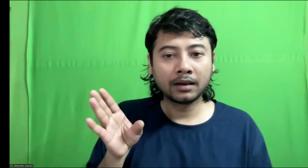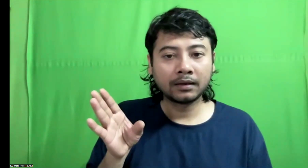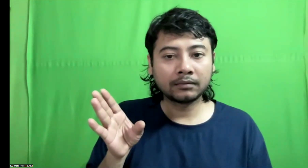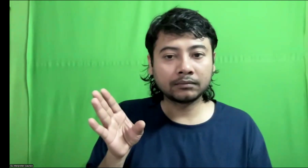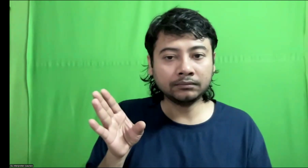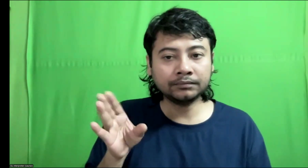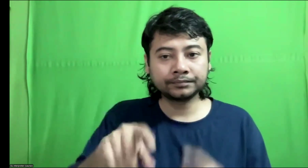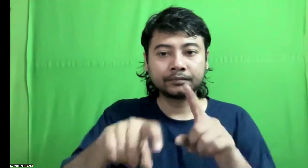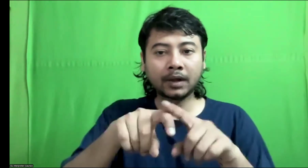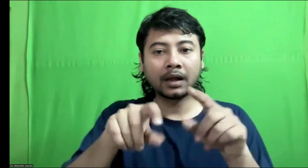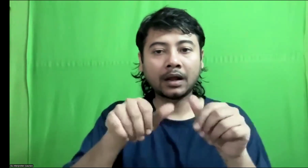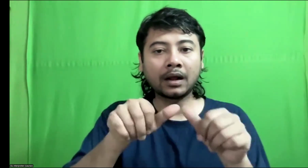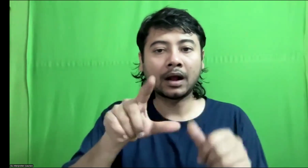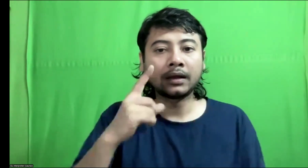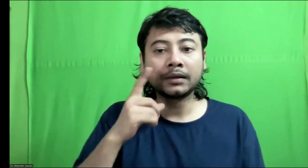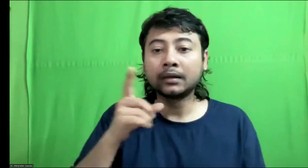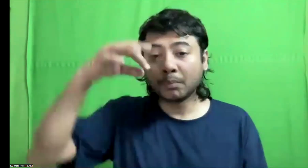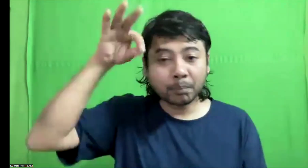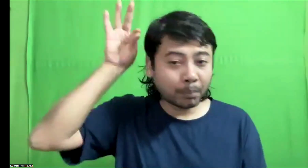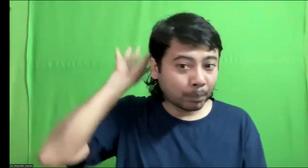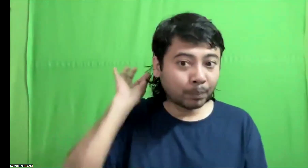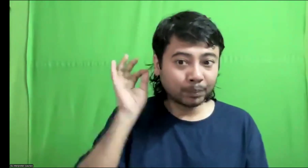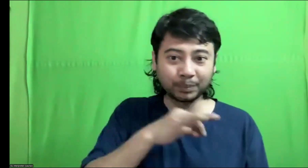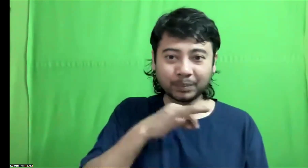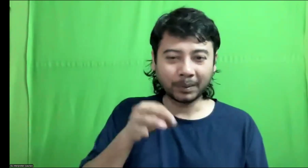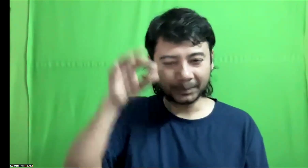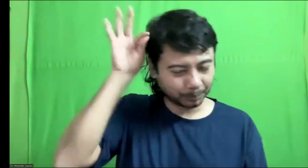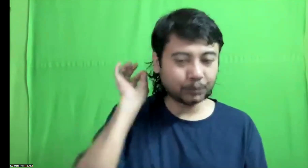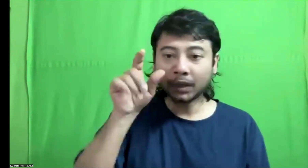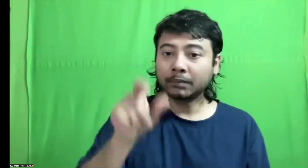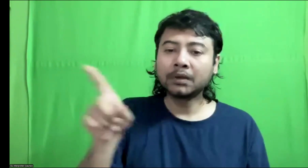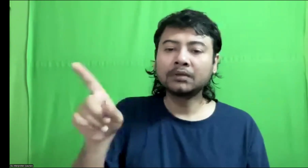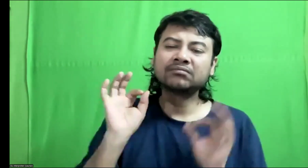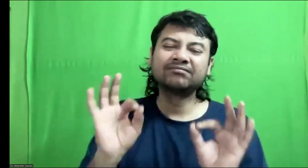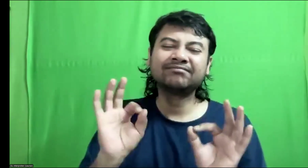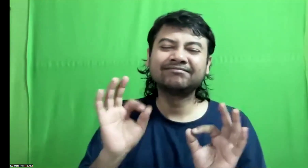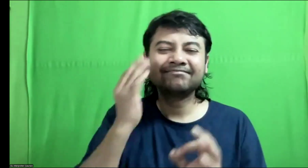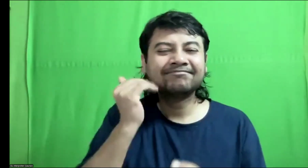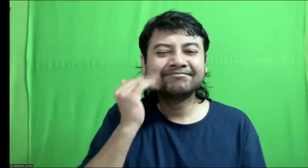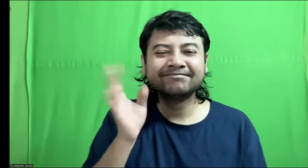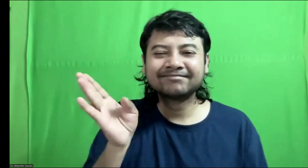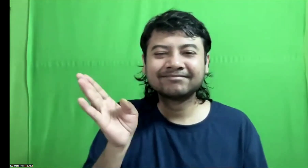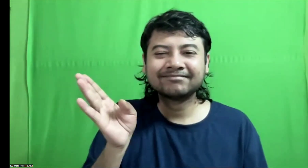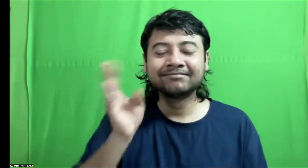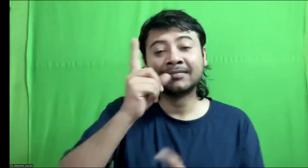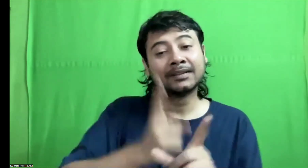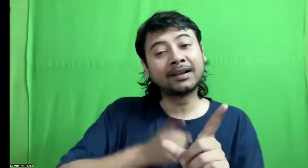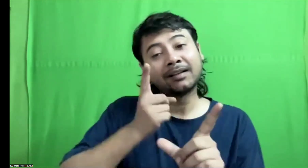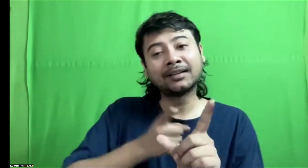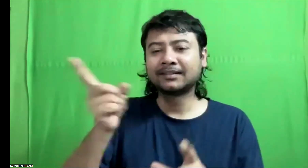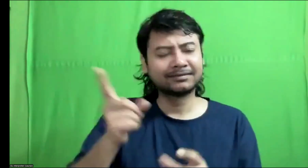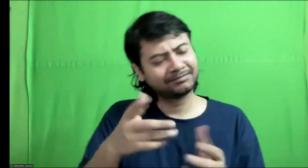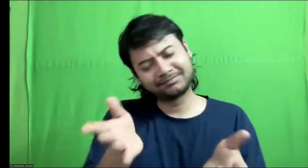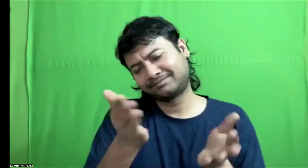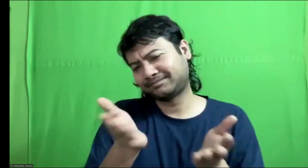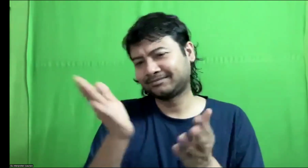year he allows us to do conduct this program. It's outside the temple and it's the backside of a